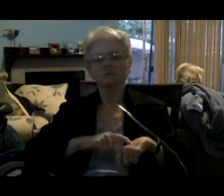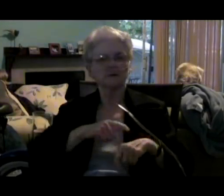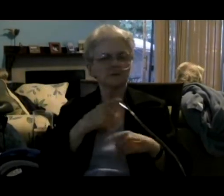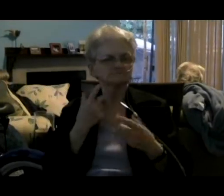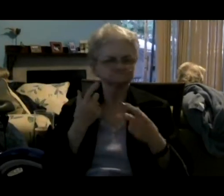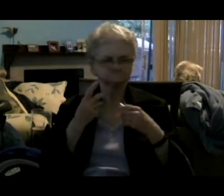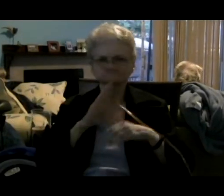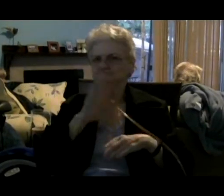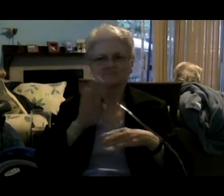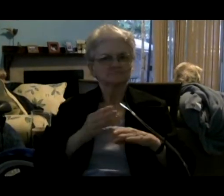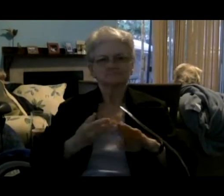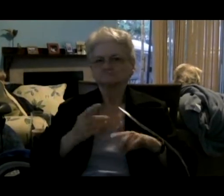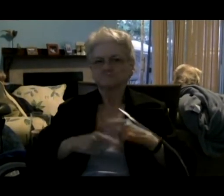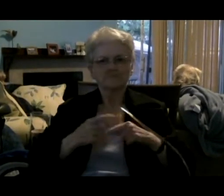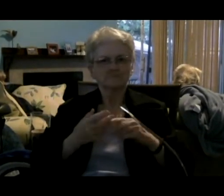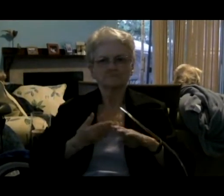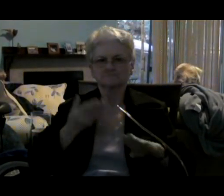oral, everything.